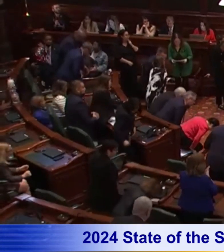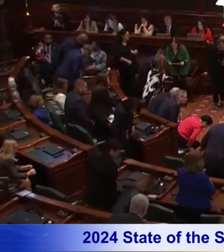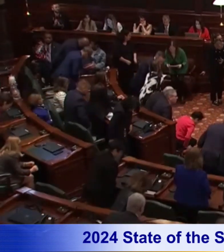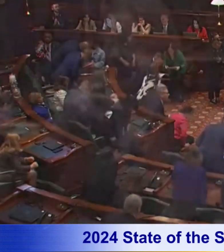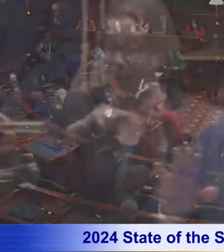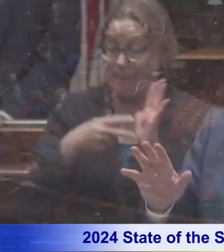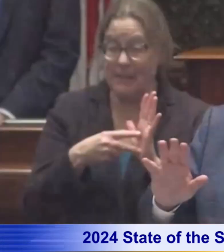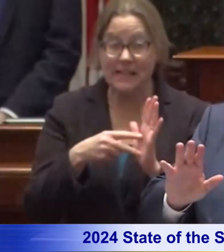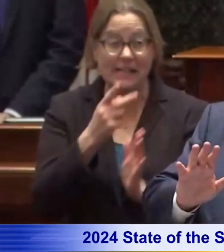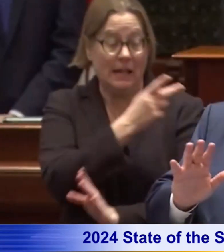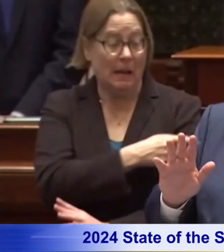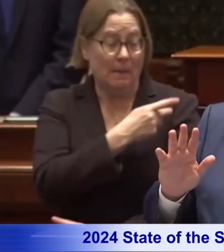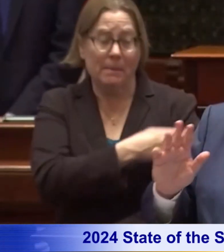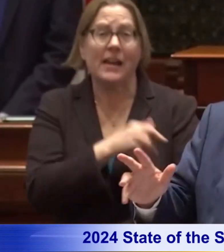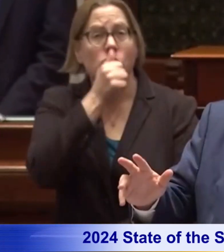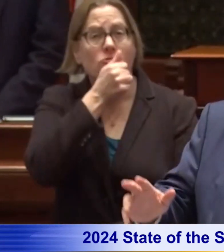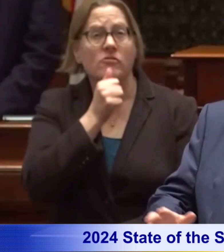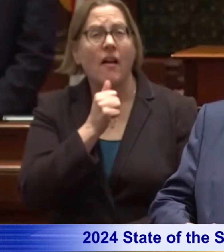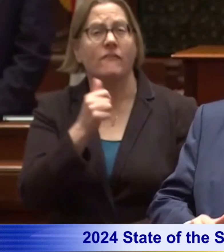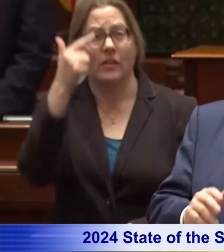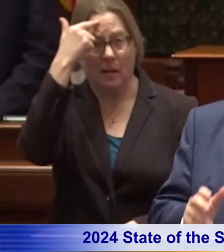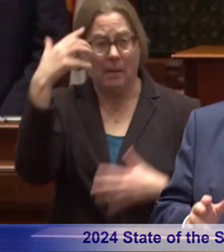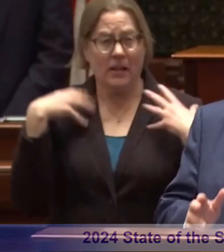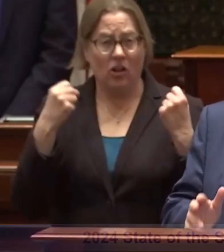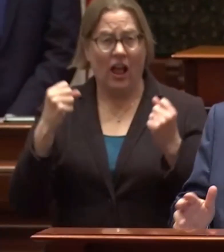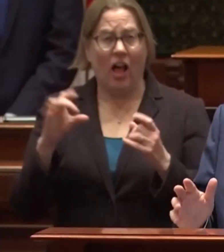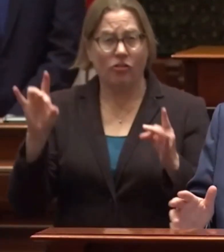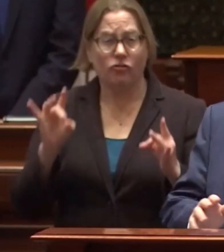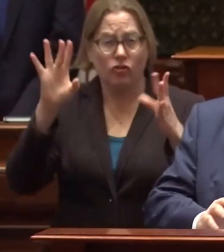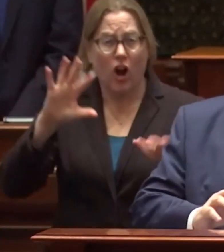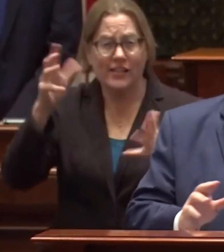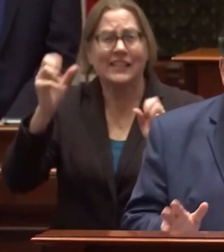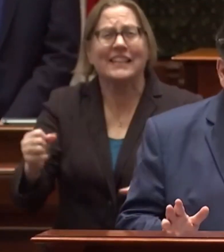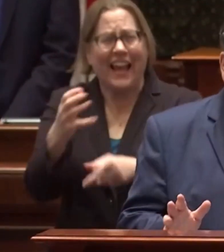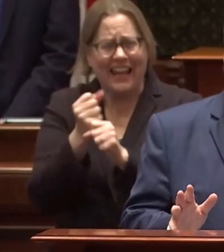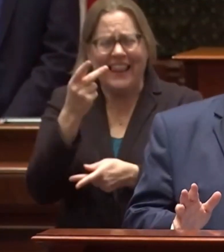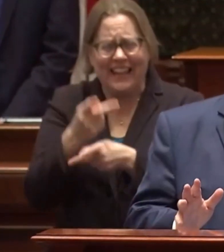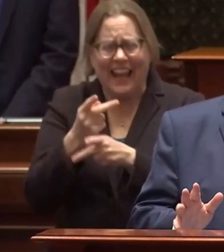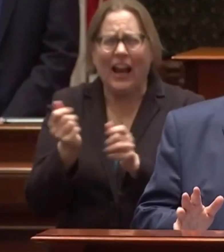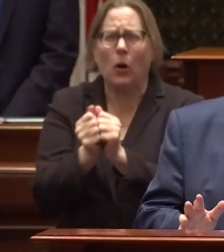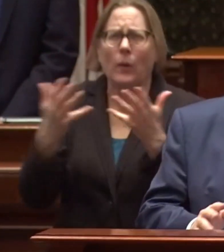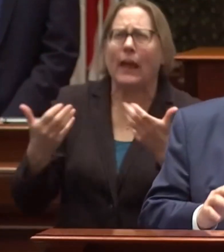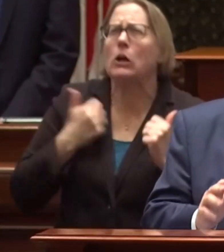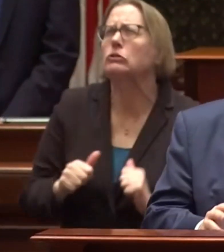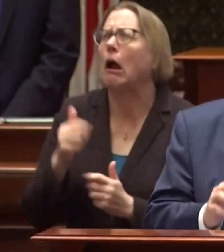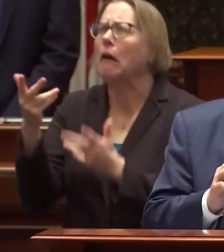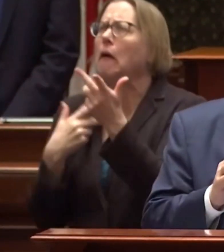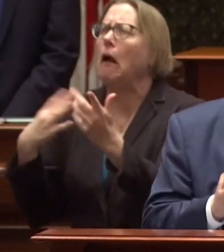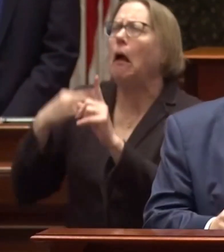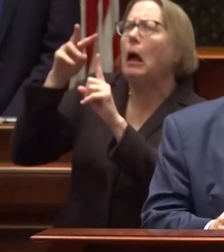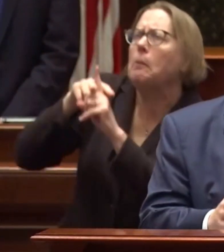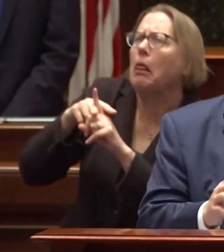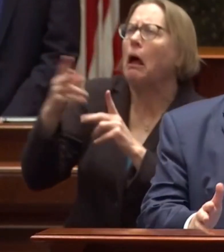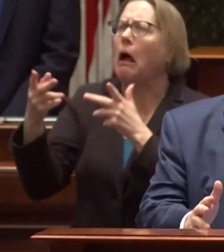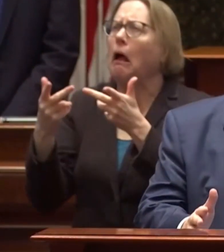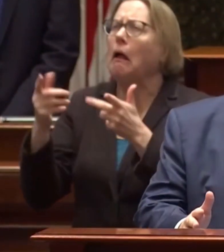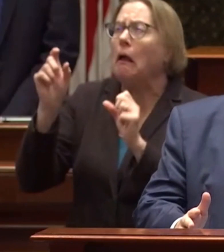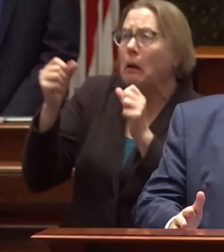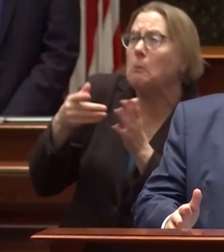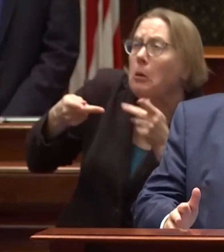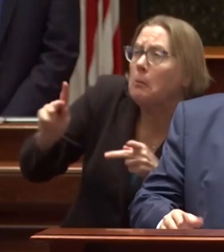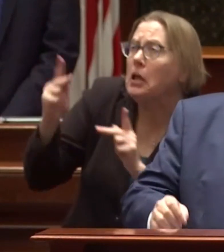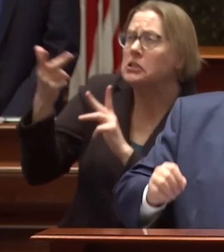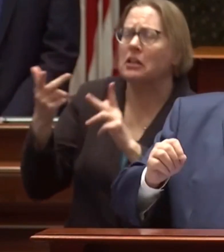That means patients suffering a mental health crisis can get the care they need without jumping through hoops designed to deny